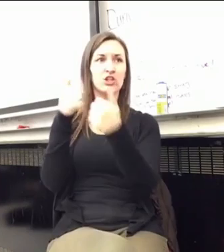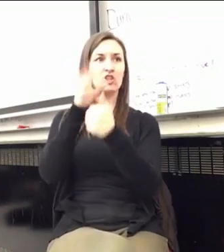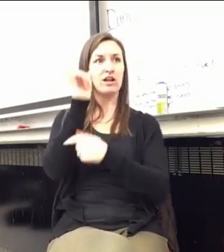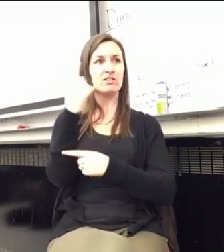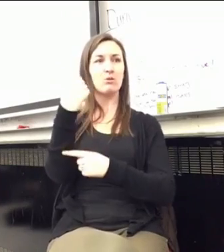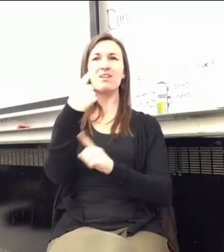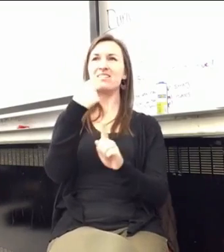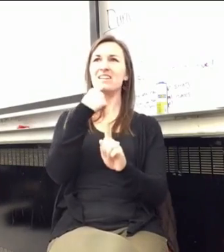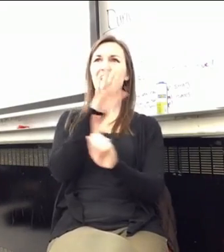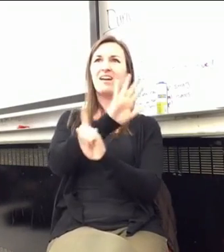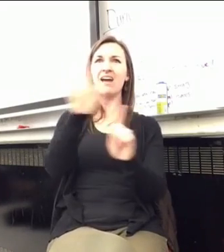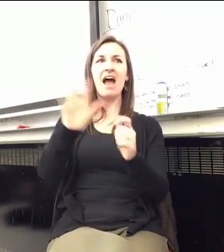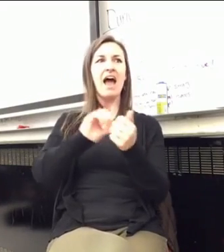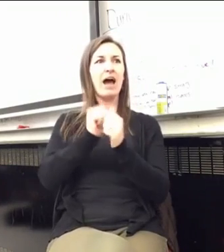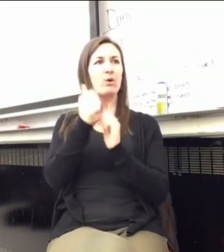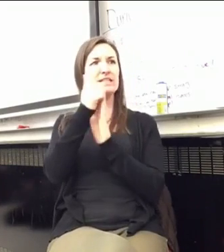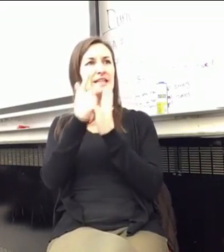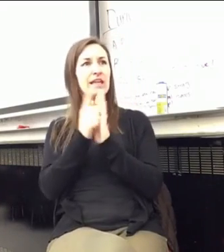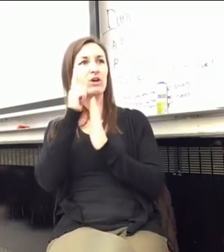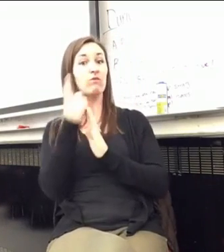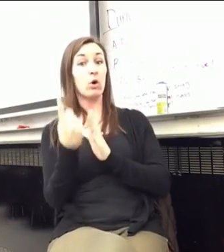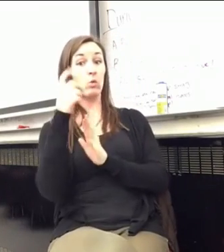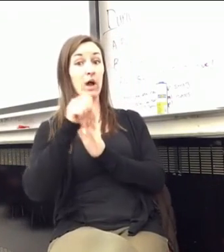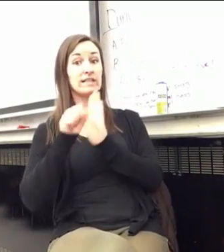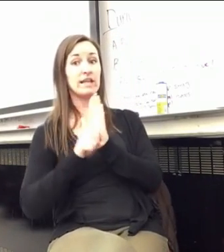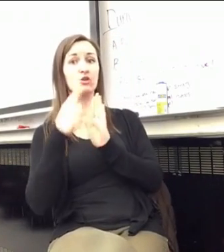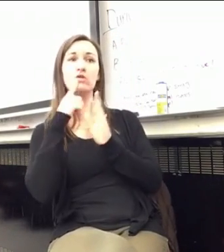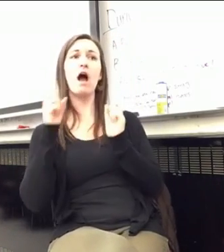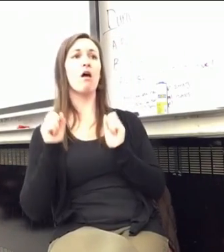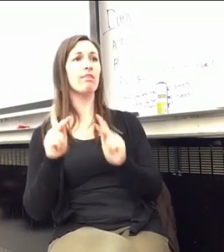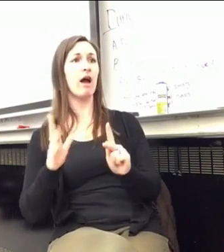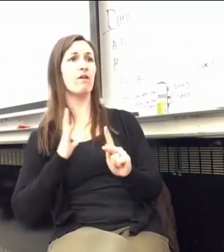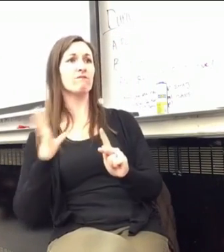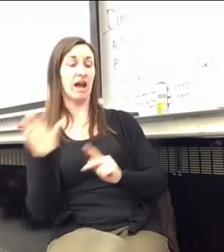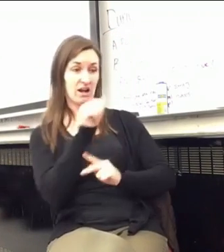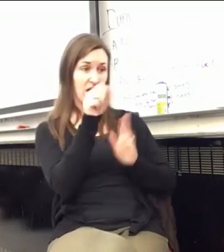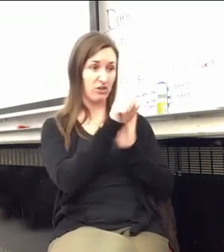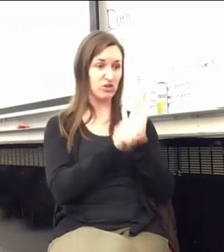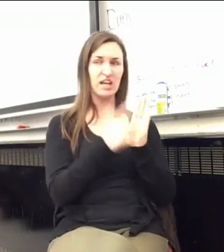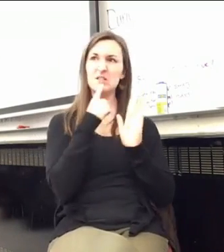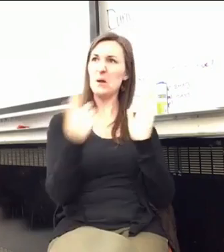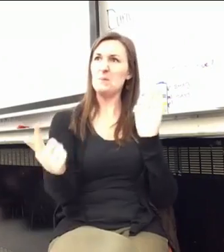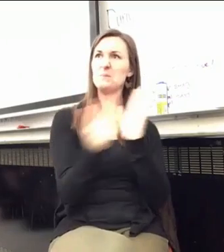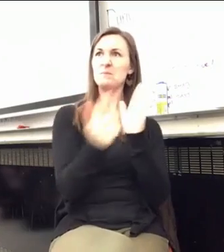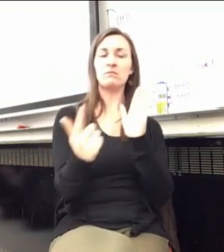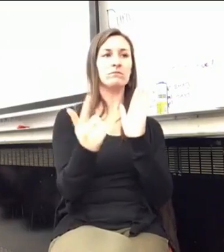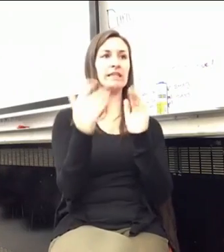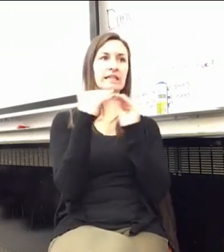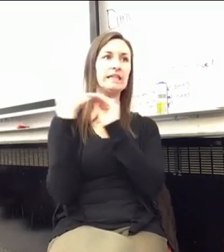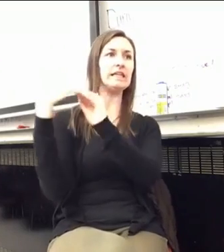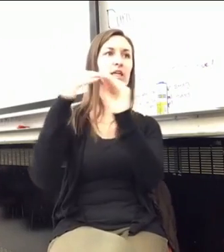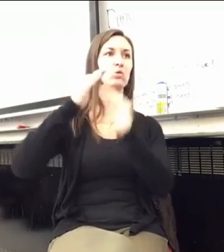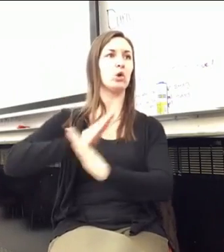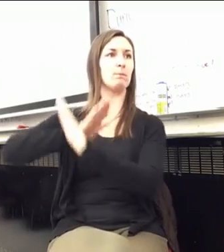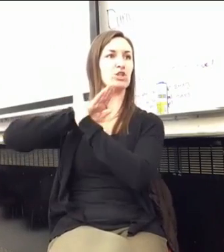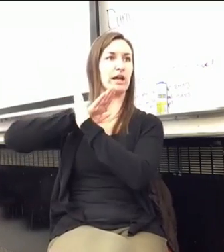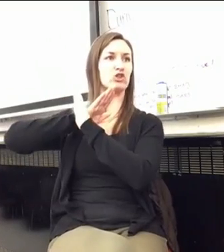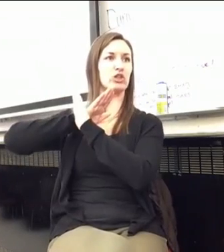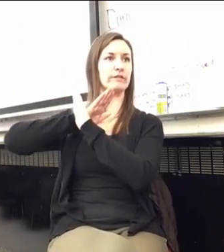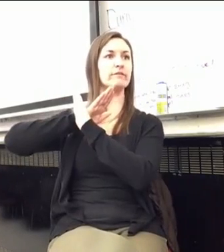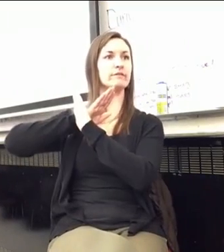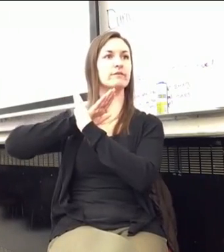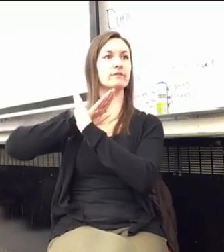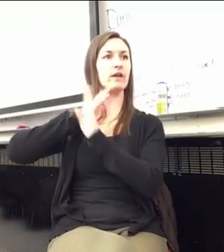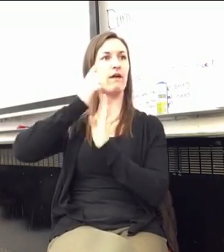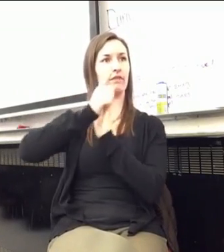legal that one state says it is legal to have gay marriage, one state says it doesn't. We have equal protection of the, it's not up here,